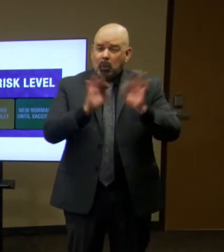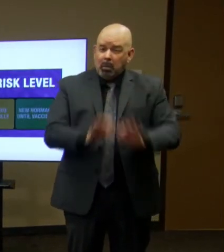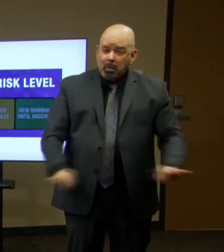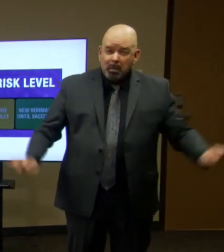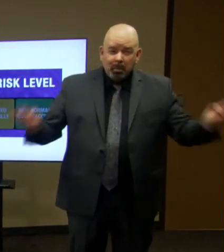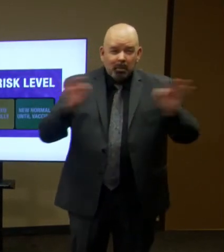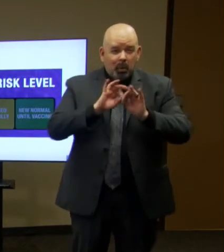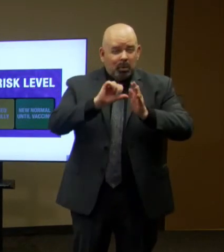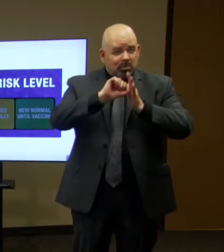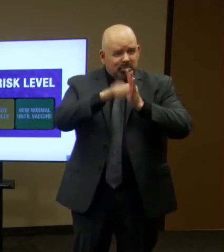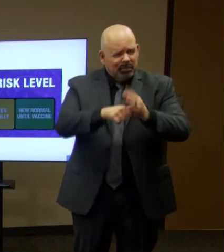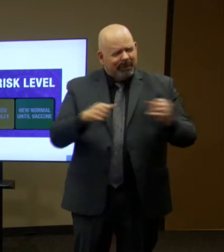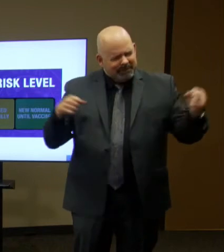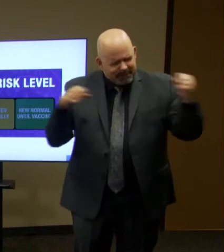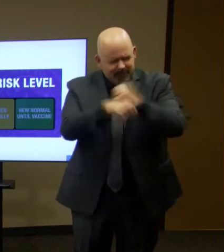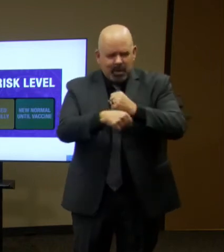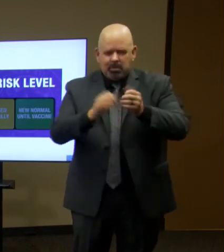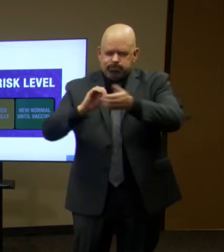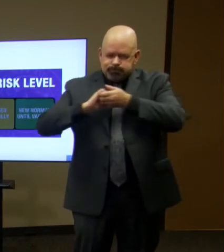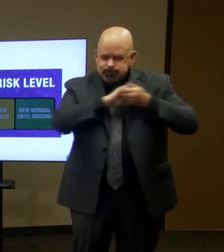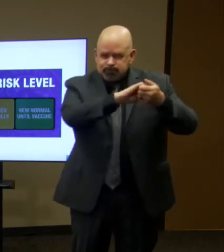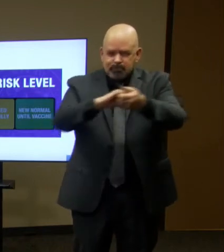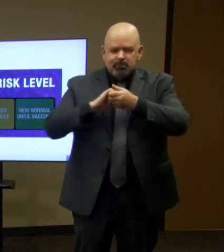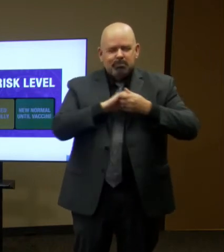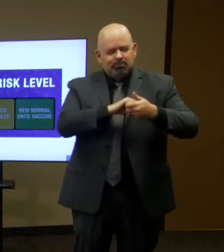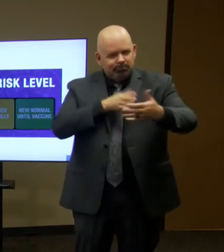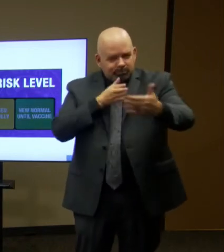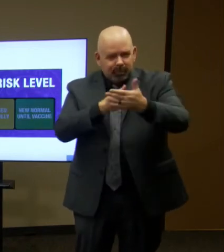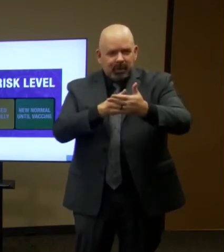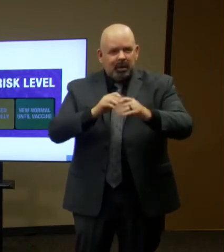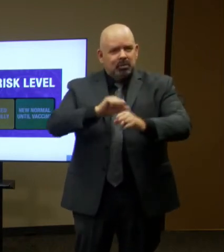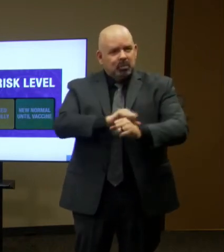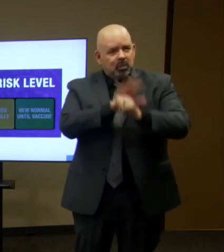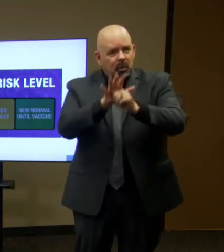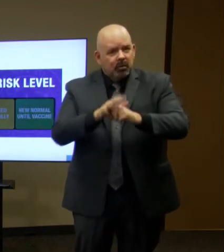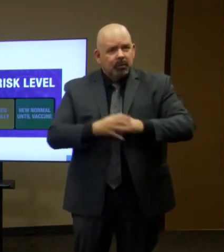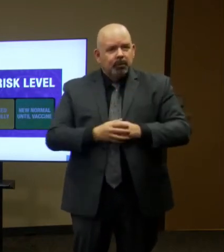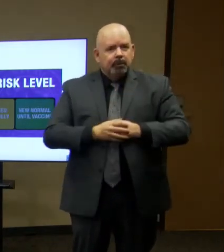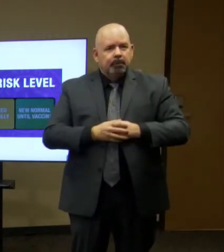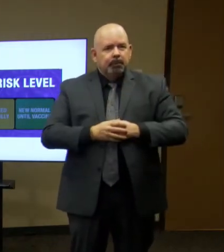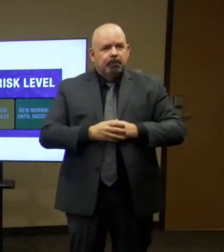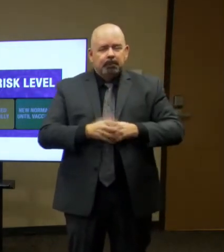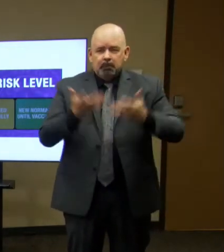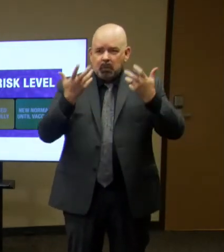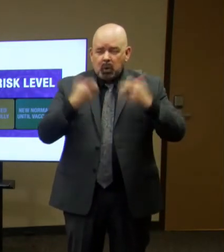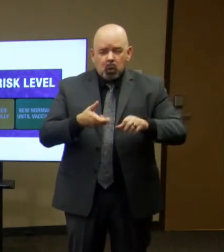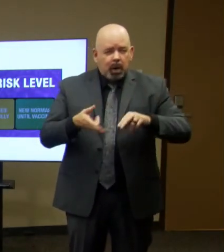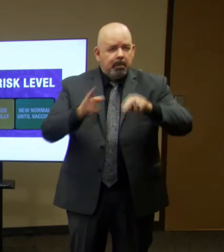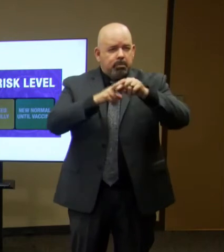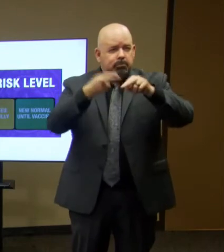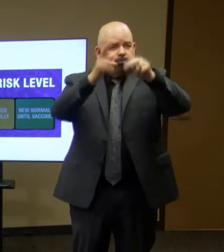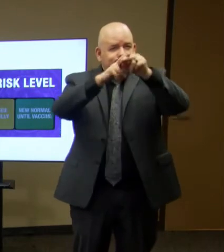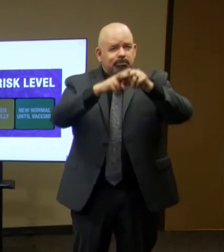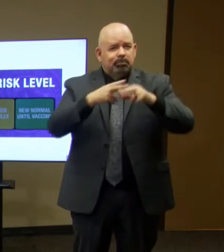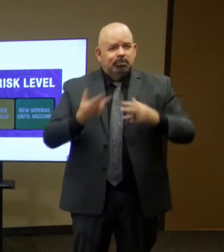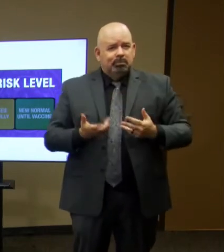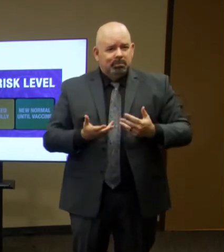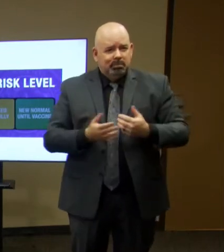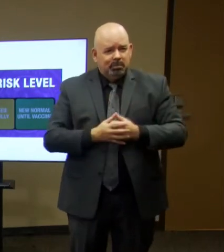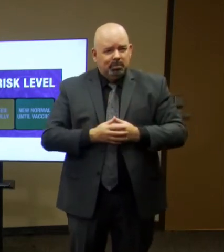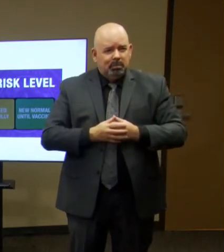The numbers of patients in the hospitals, they go up quickly, but then it takes a long time for those numbers to go down.